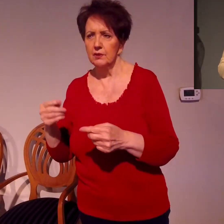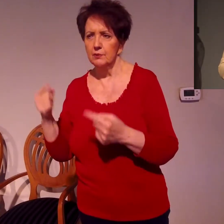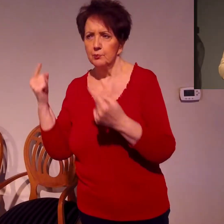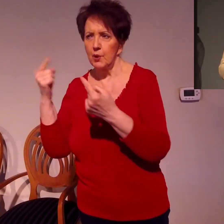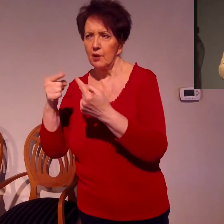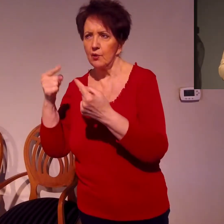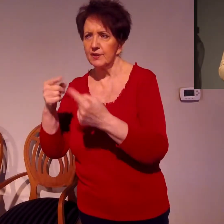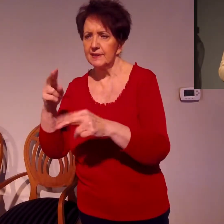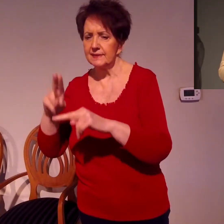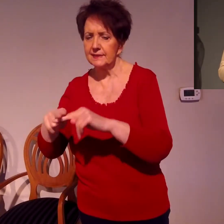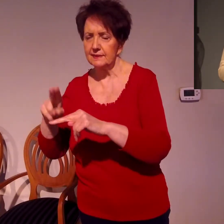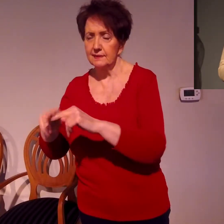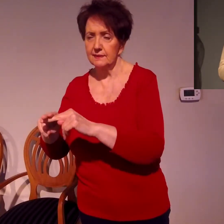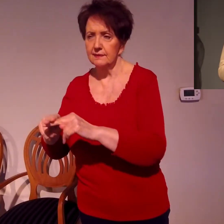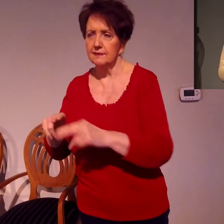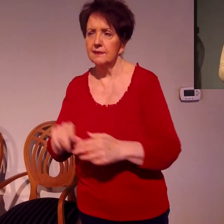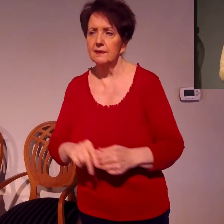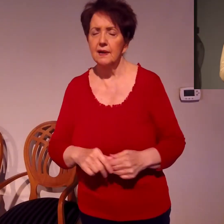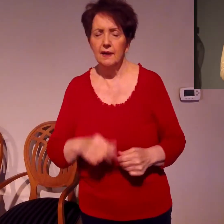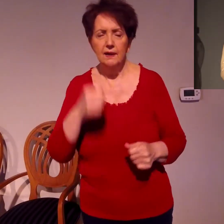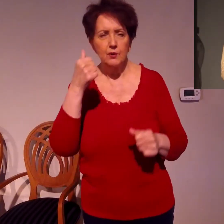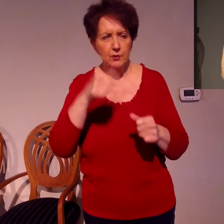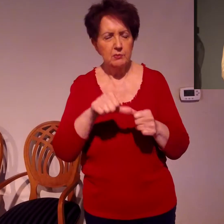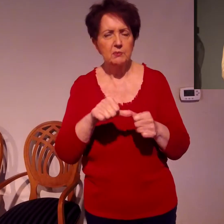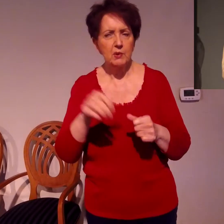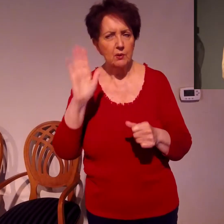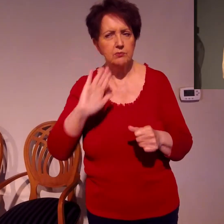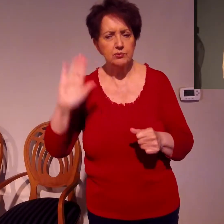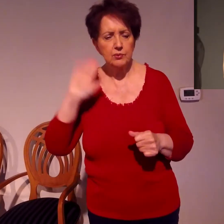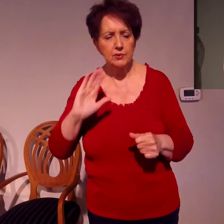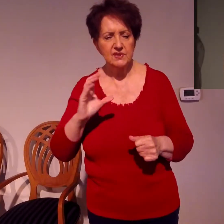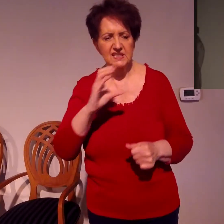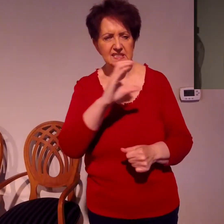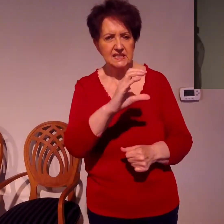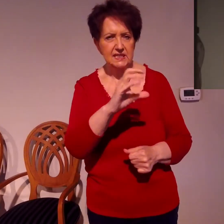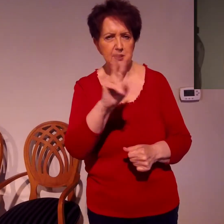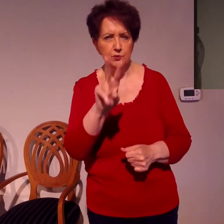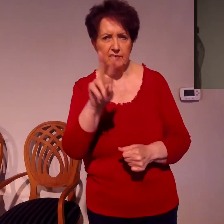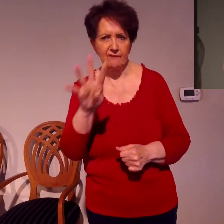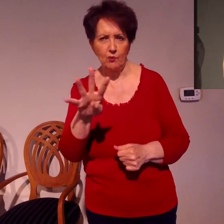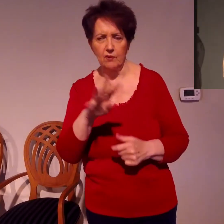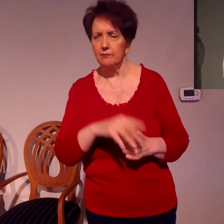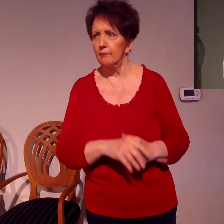days, I got C24.